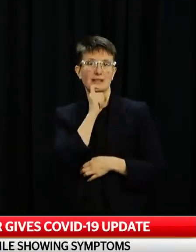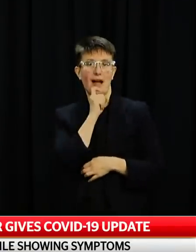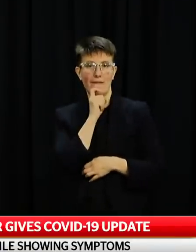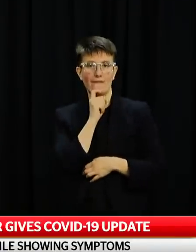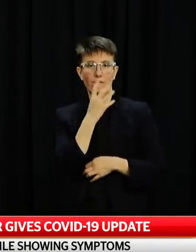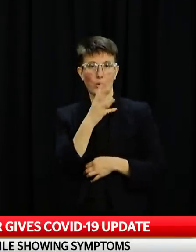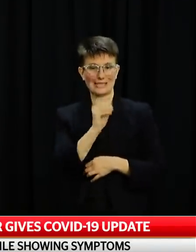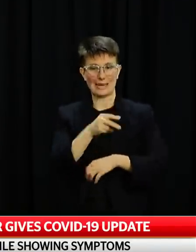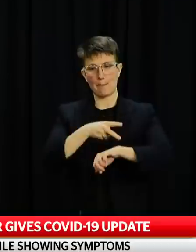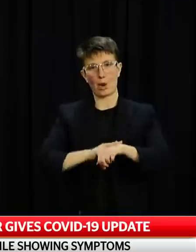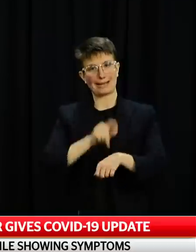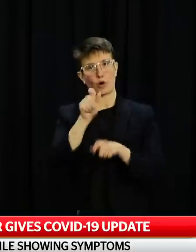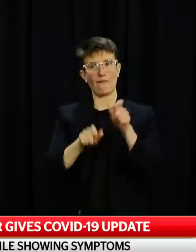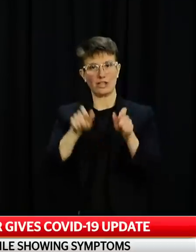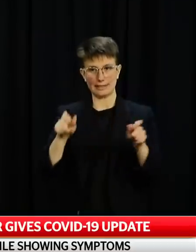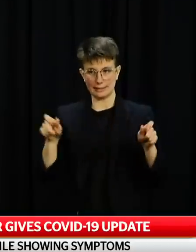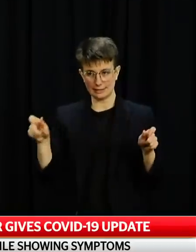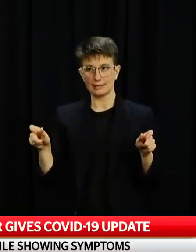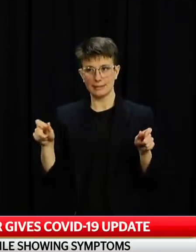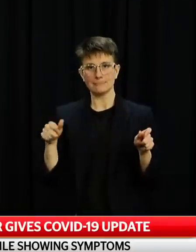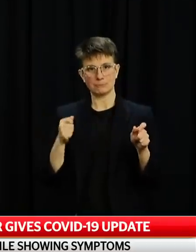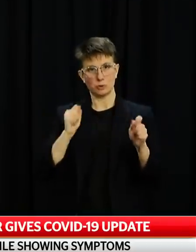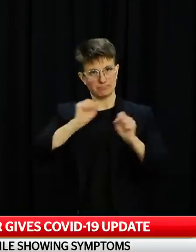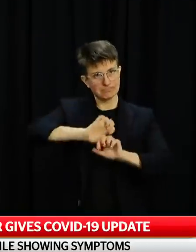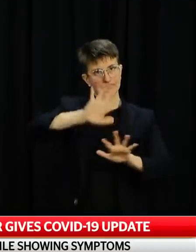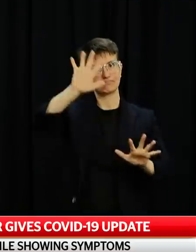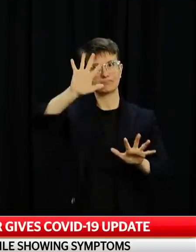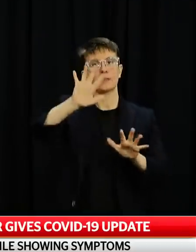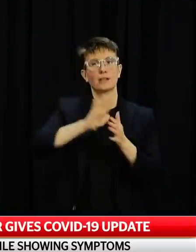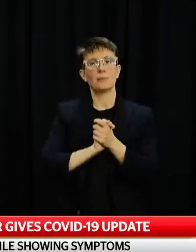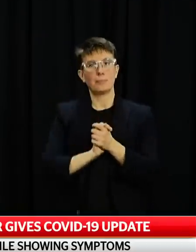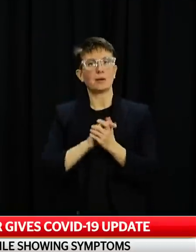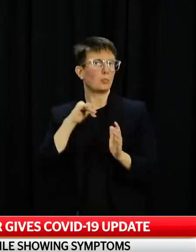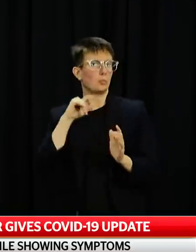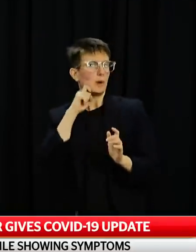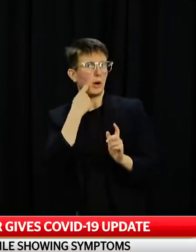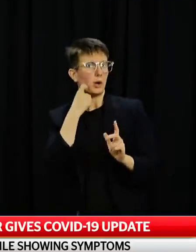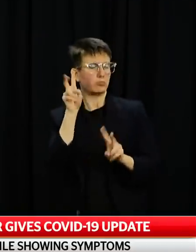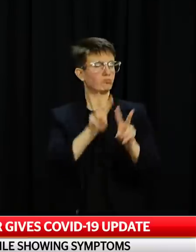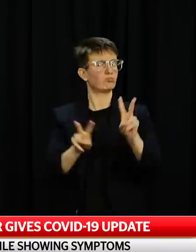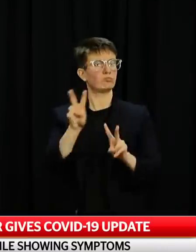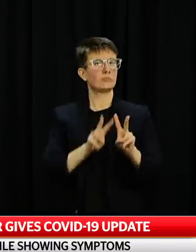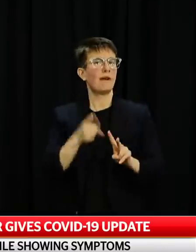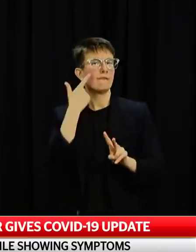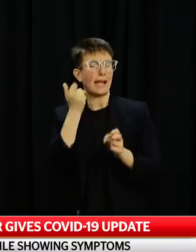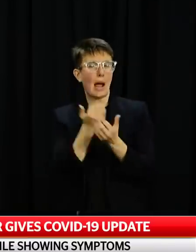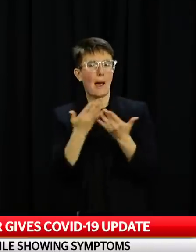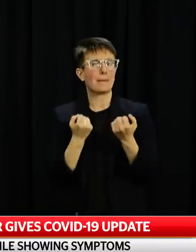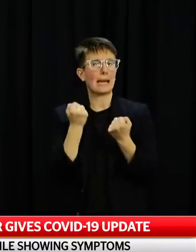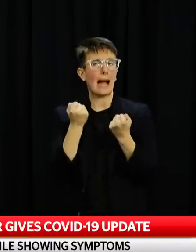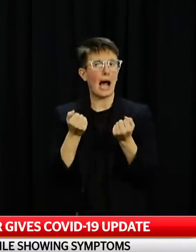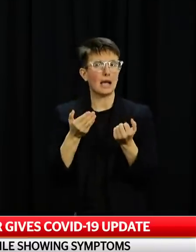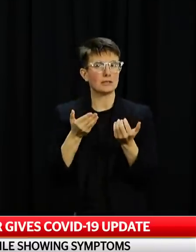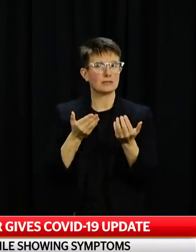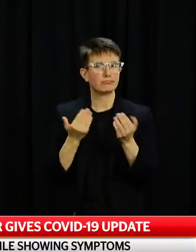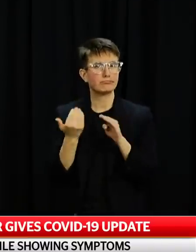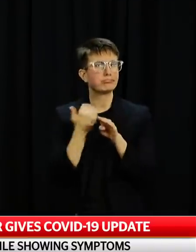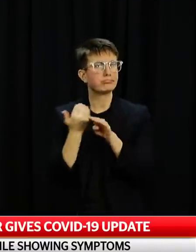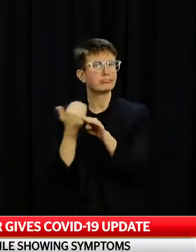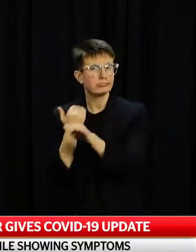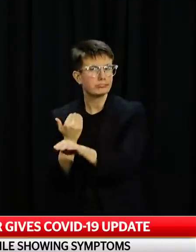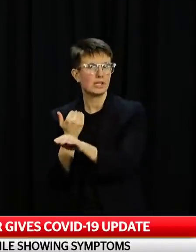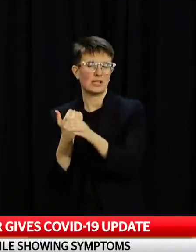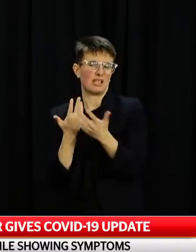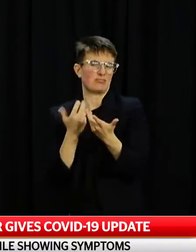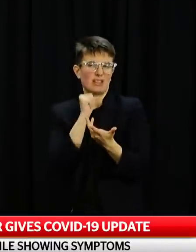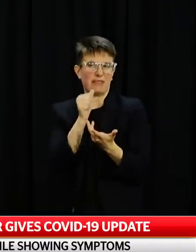of adjustment as we step through just to see the volumes of traffic and how we can keep that flowing. So we'll assess it, but